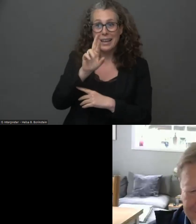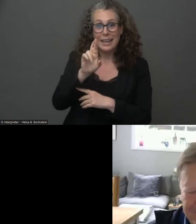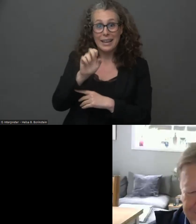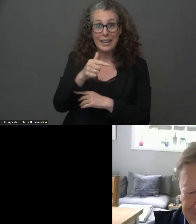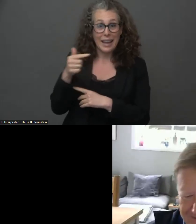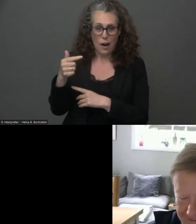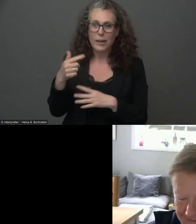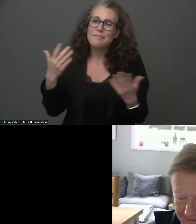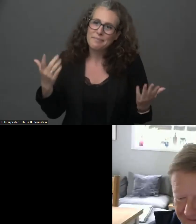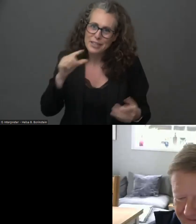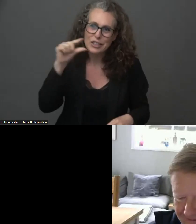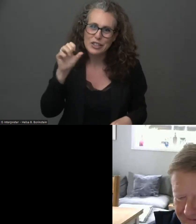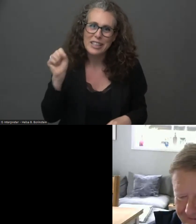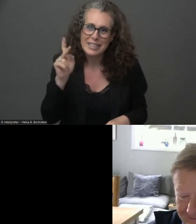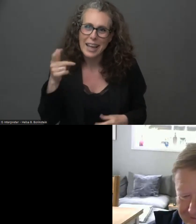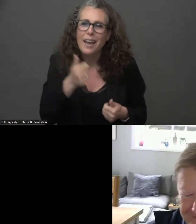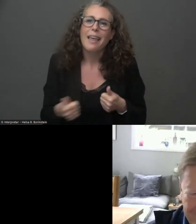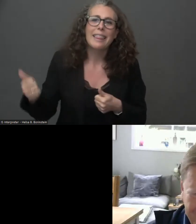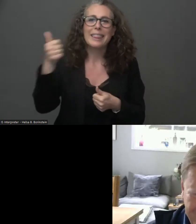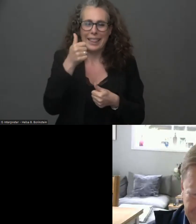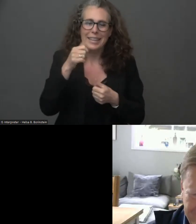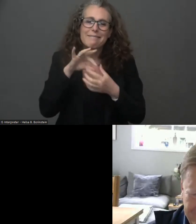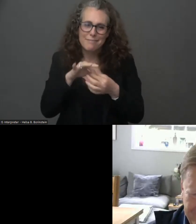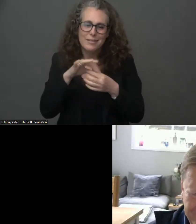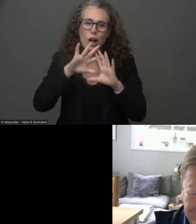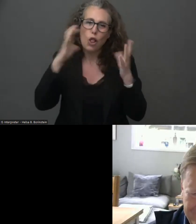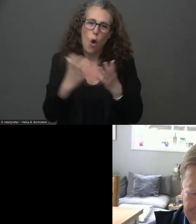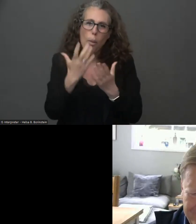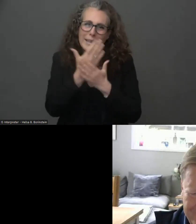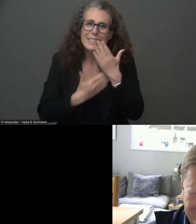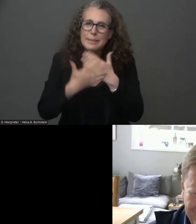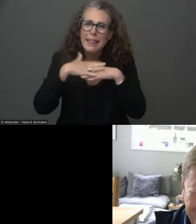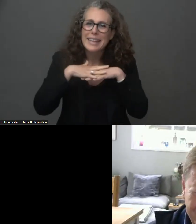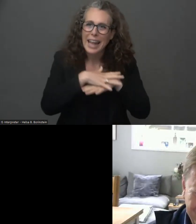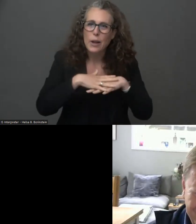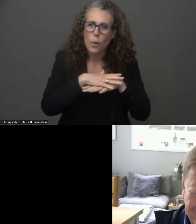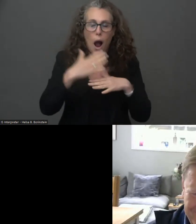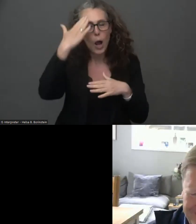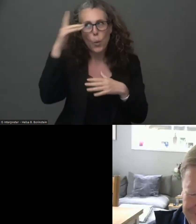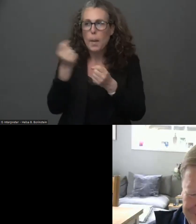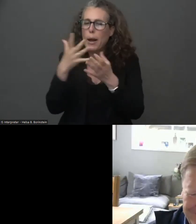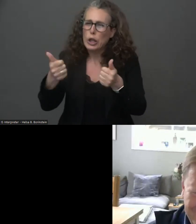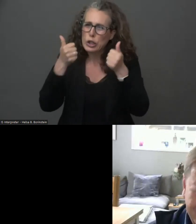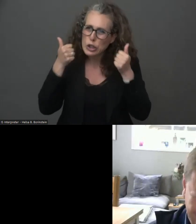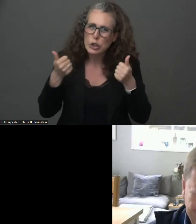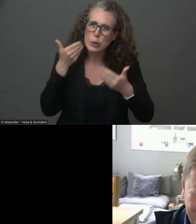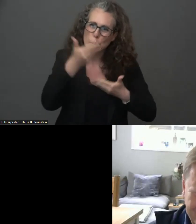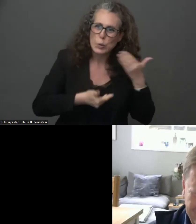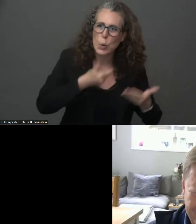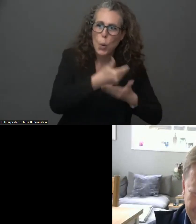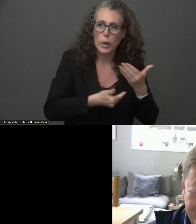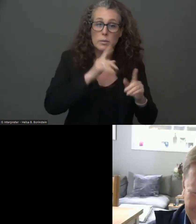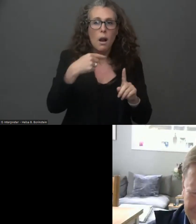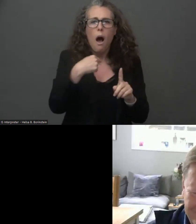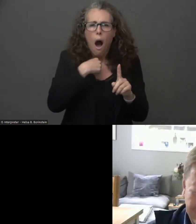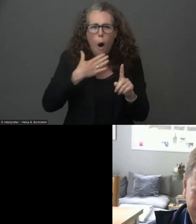member of the Global Business and Disability Network. You've got some good stories to tell, but I'm particularly interested in what you've been